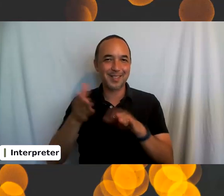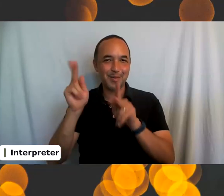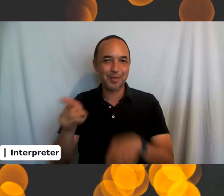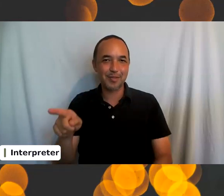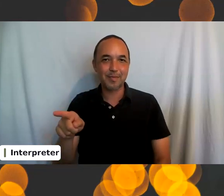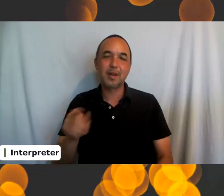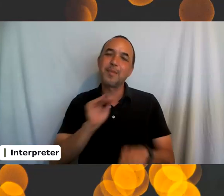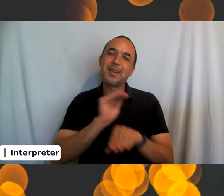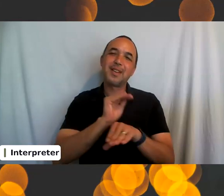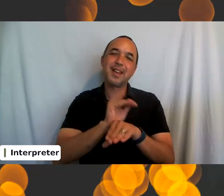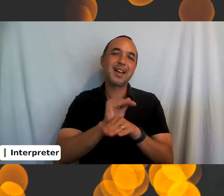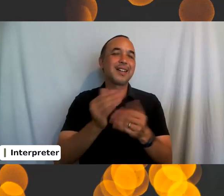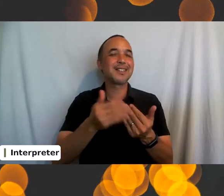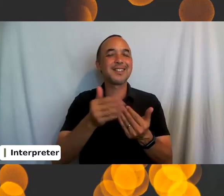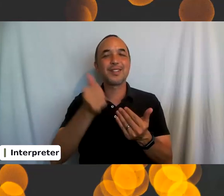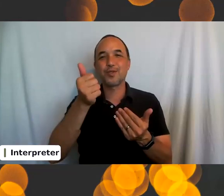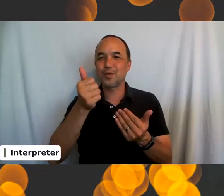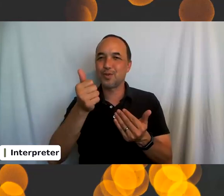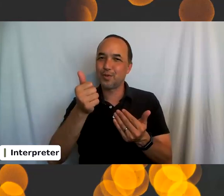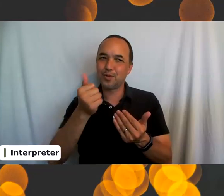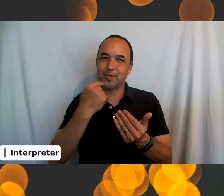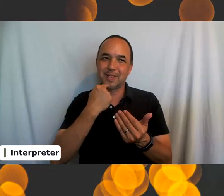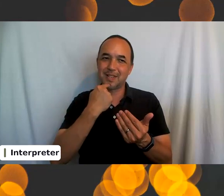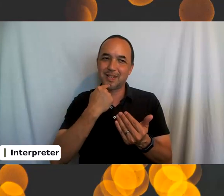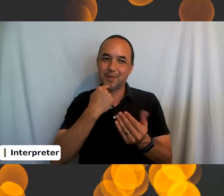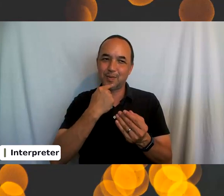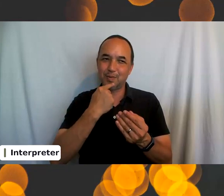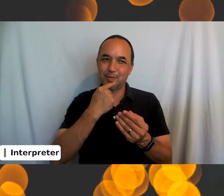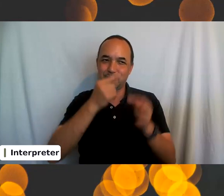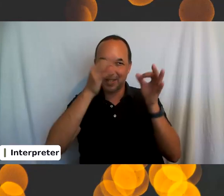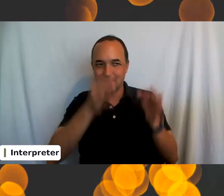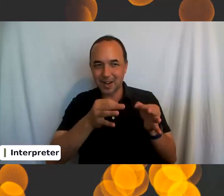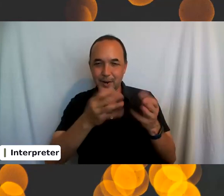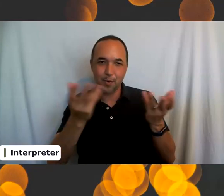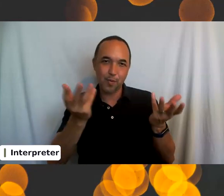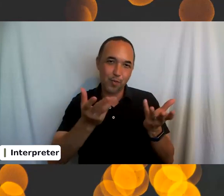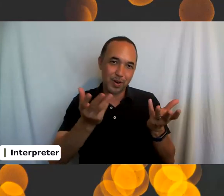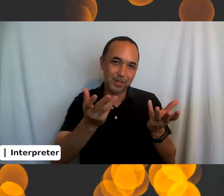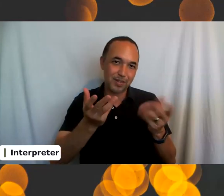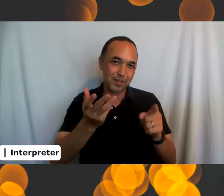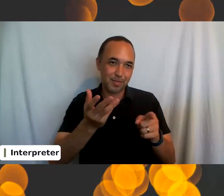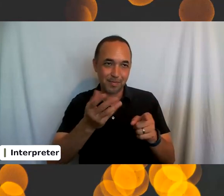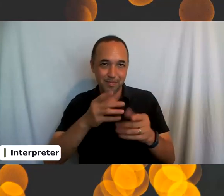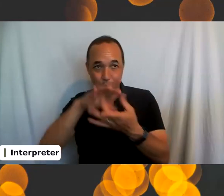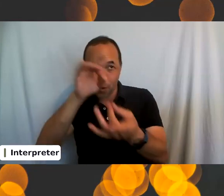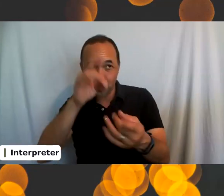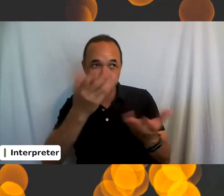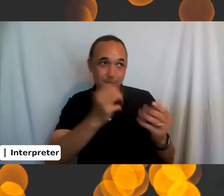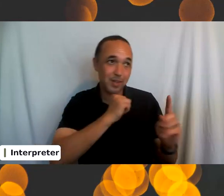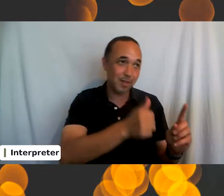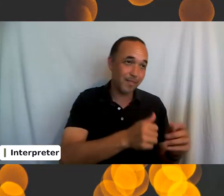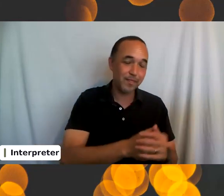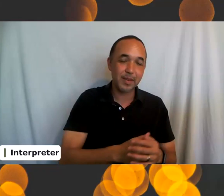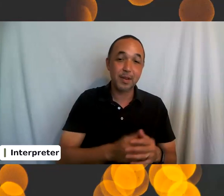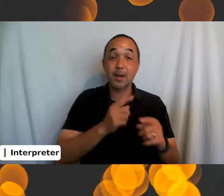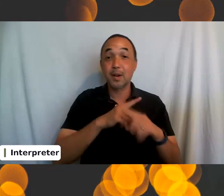easier to rule other things out. And so that's a preference. But it also means that you could be falling asleep on a cement floor in an abandoned asylum at